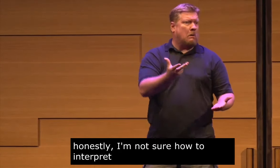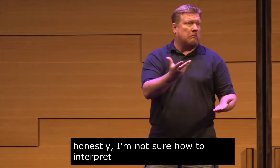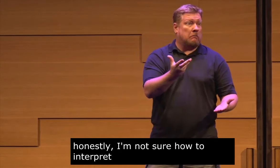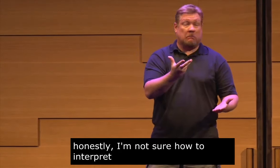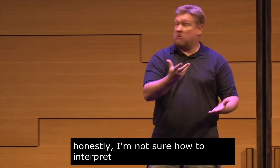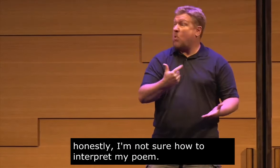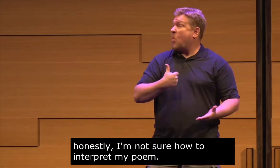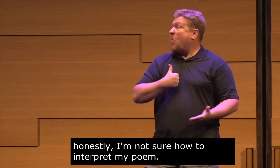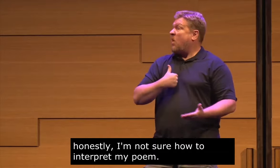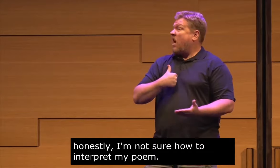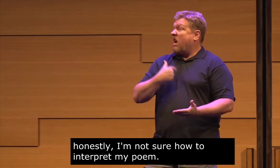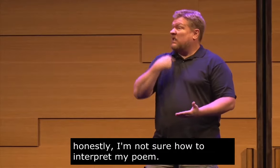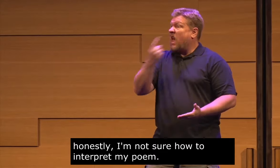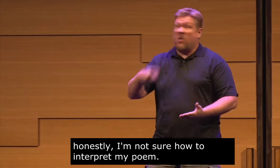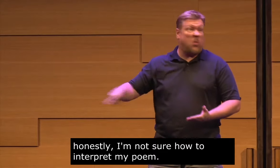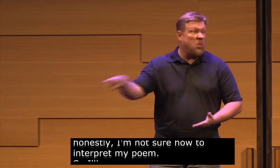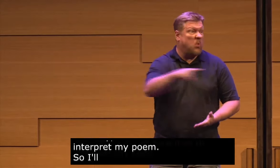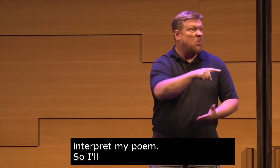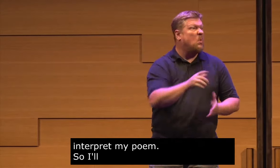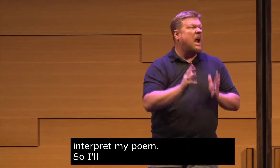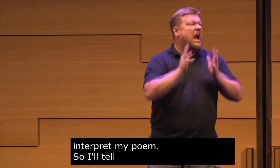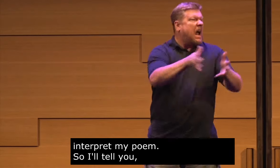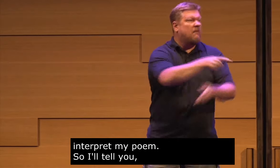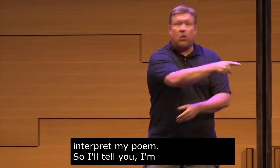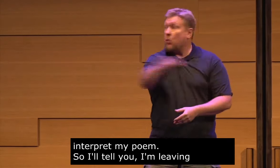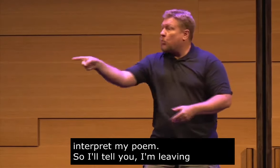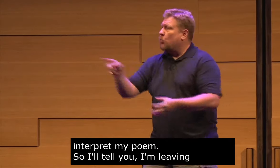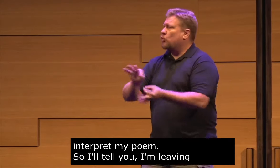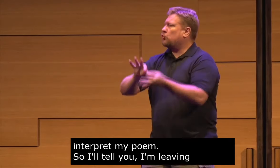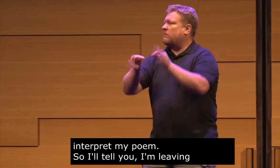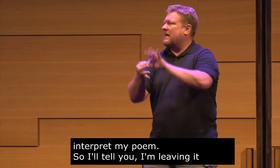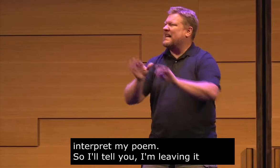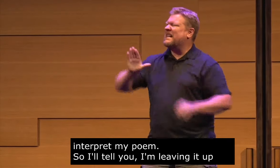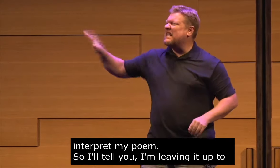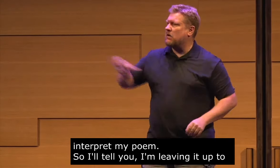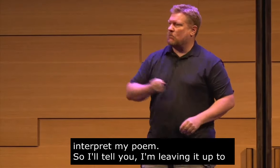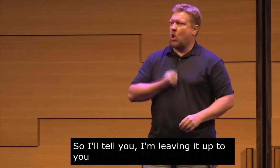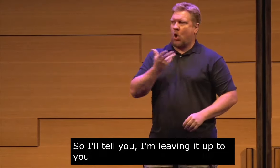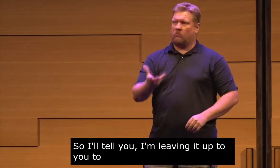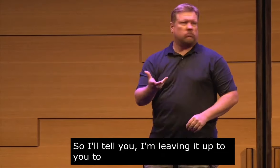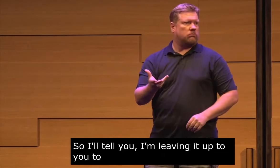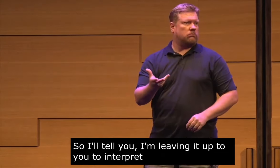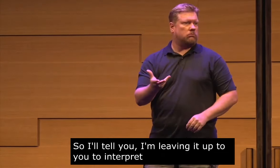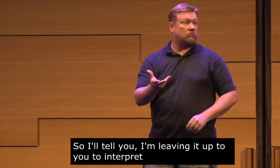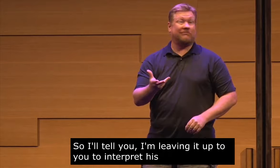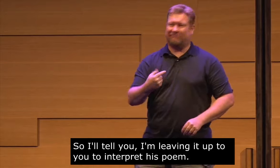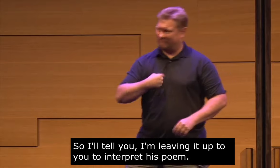interpret my poem. So I'll tell you, I'm leaving it up to you to interpret his